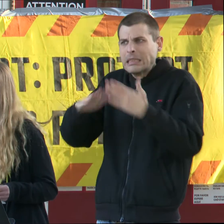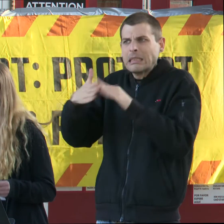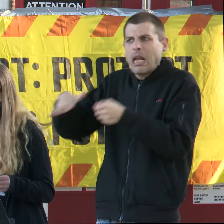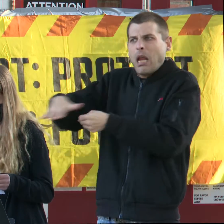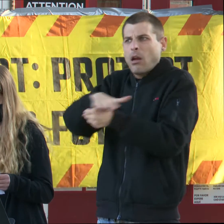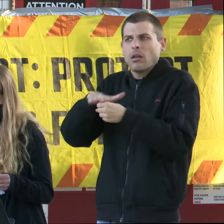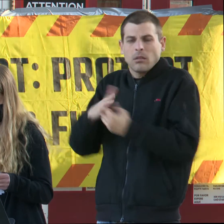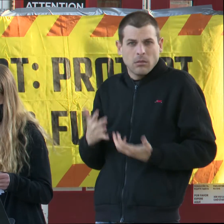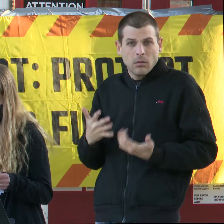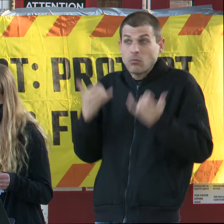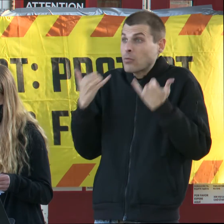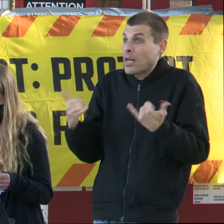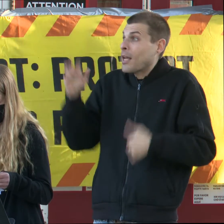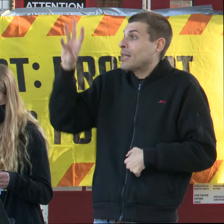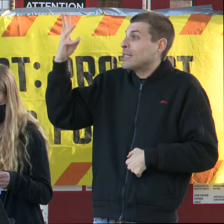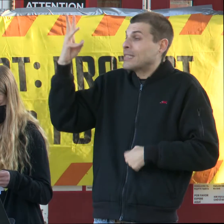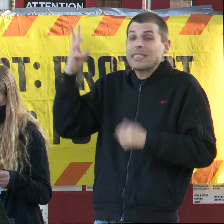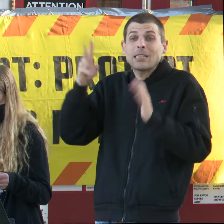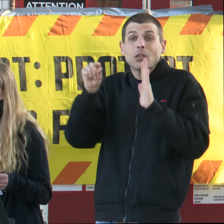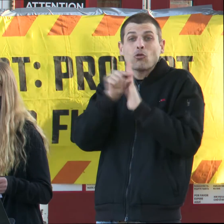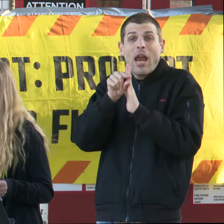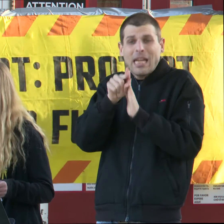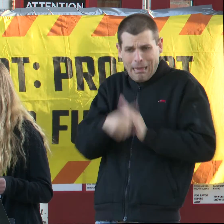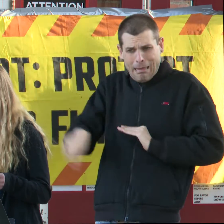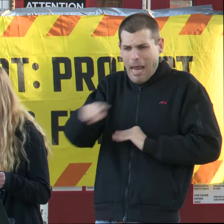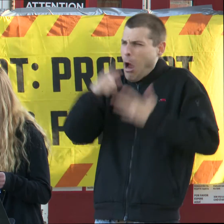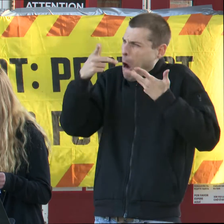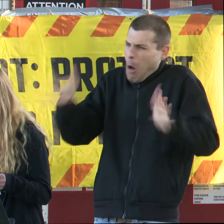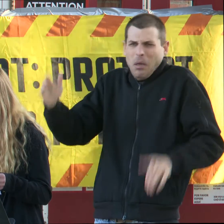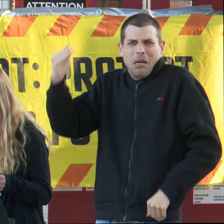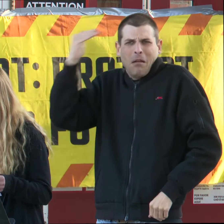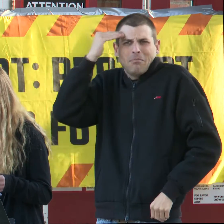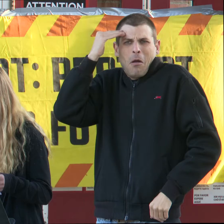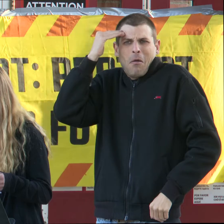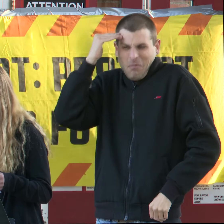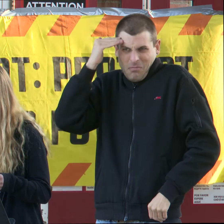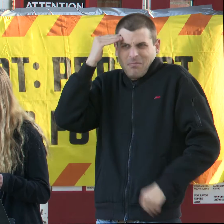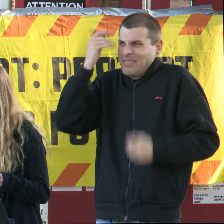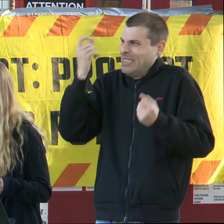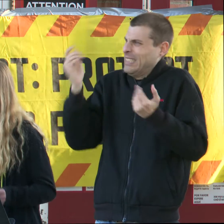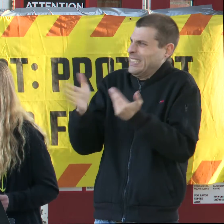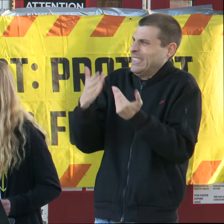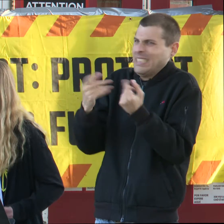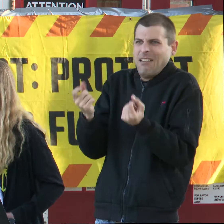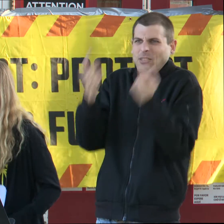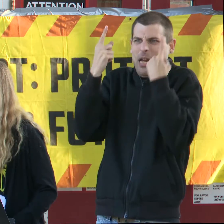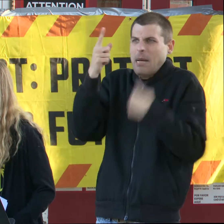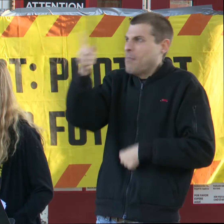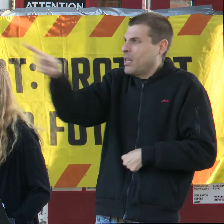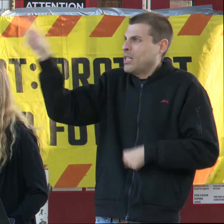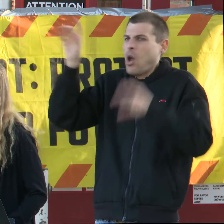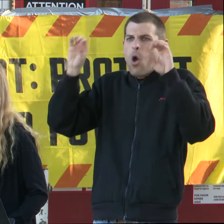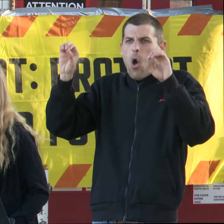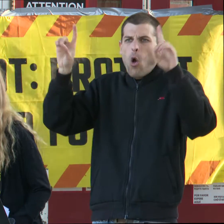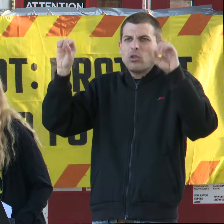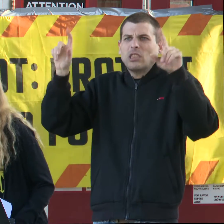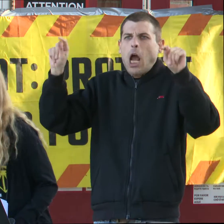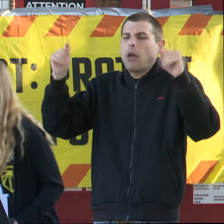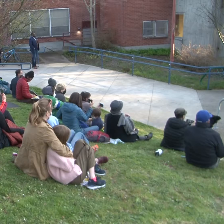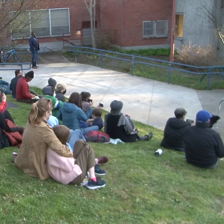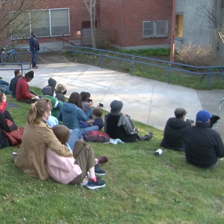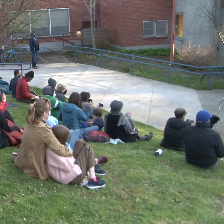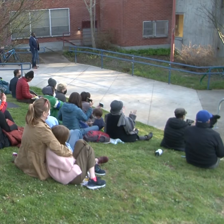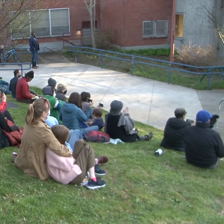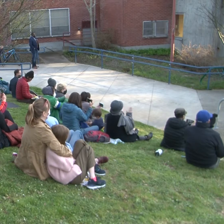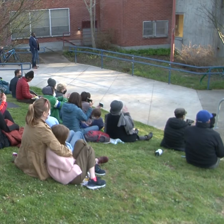Even the current sixth graders at Tubman can understand this concept of induced demand. And for some reason, ODOT still cannot.